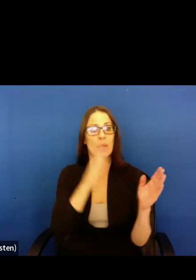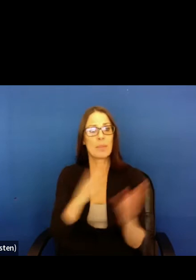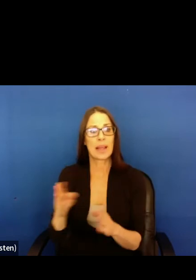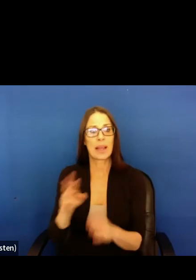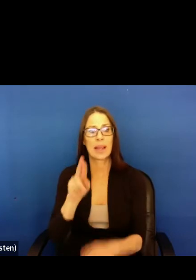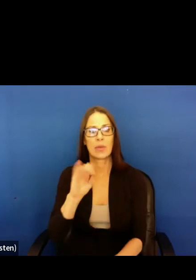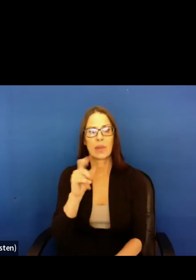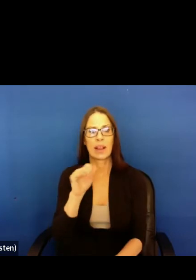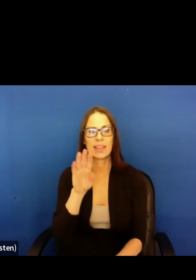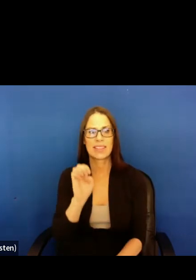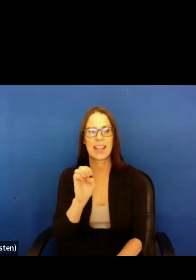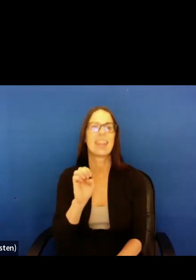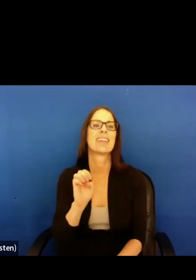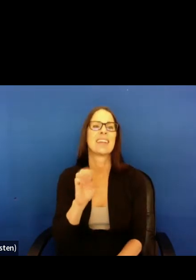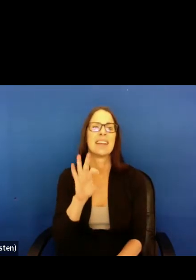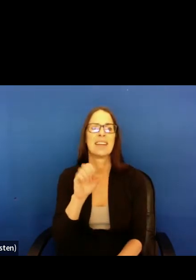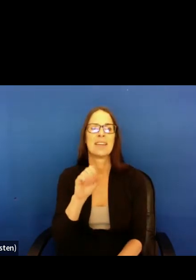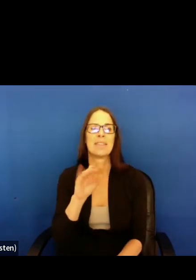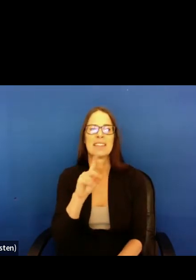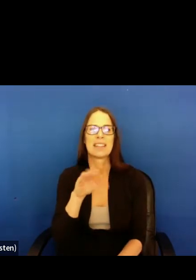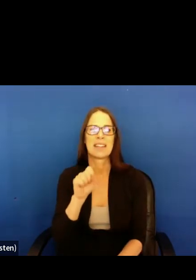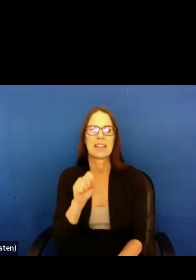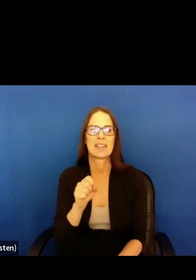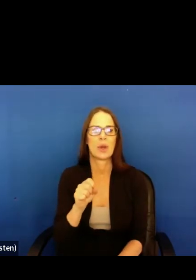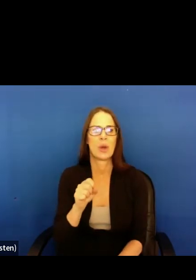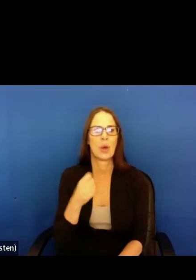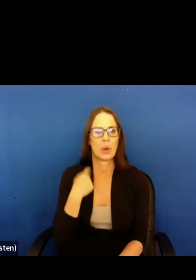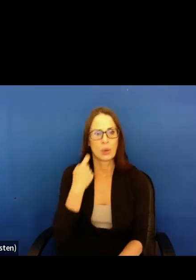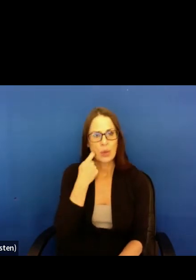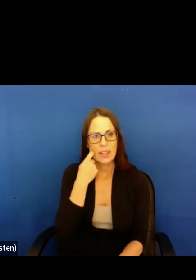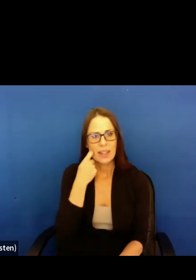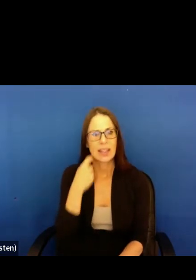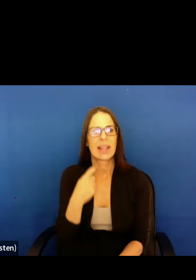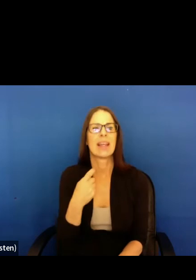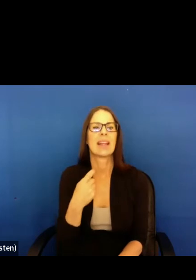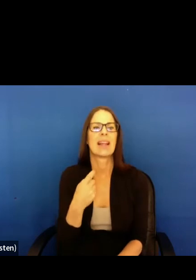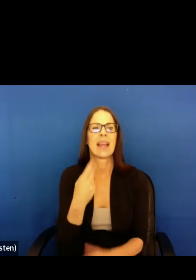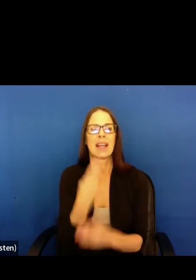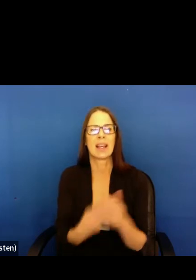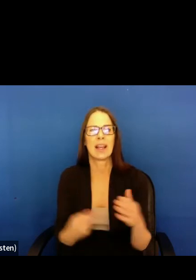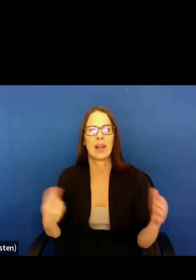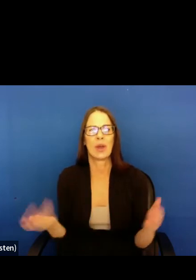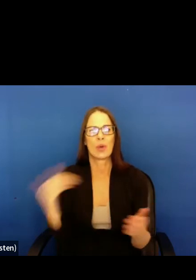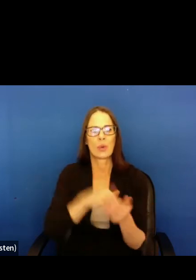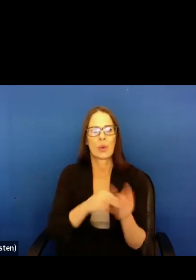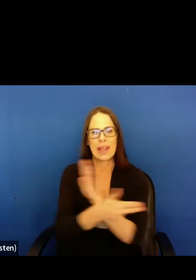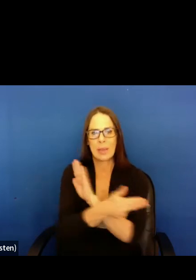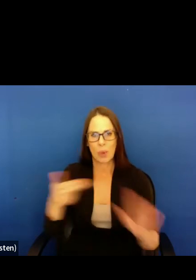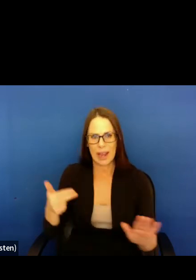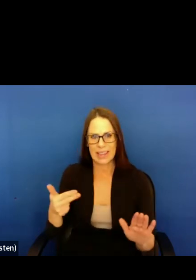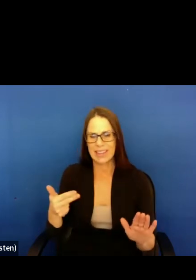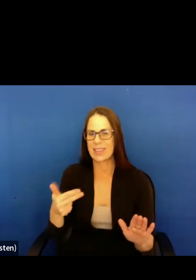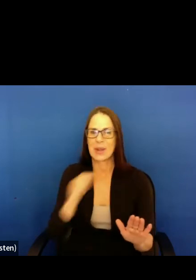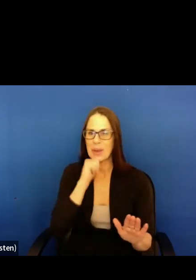Facilities. We recently rebranded and we incorporated two groups, so it doesn't really roll off the tongue just yet.